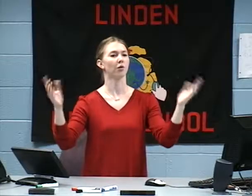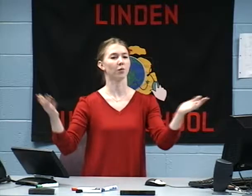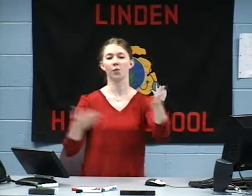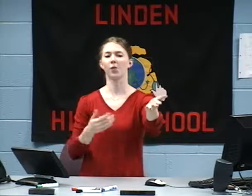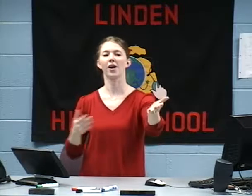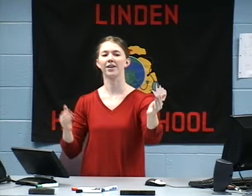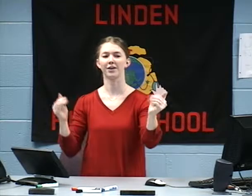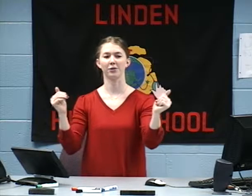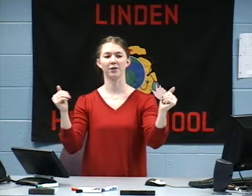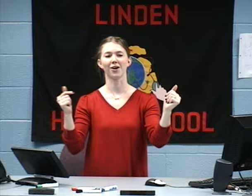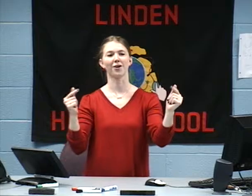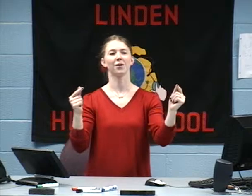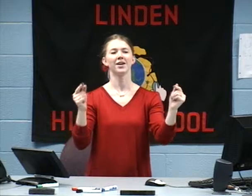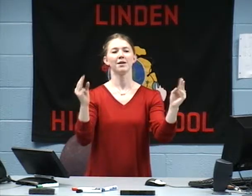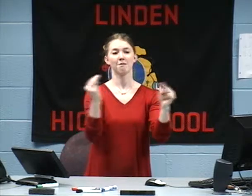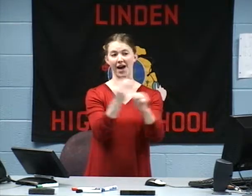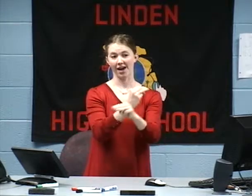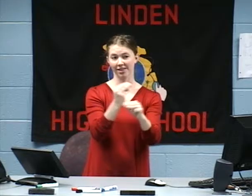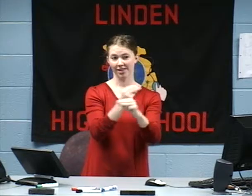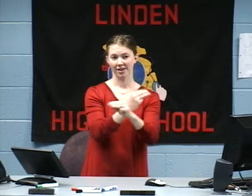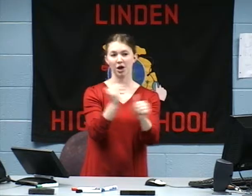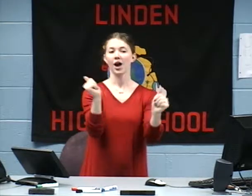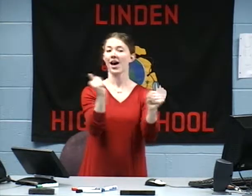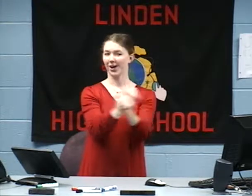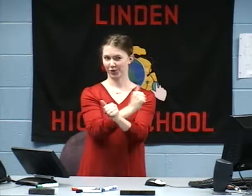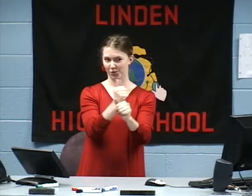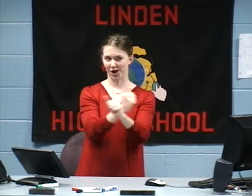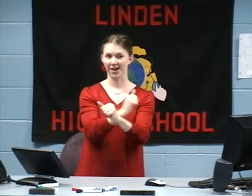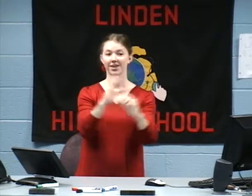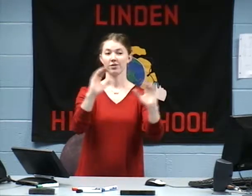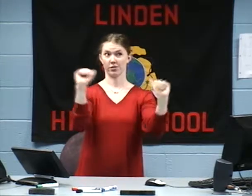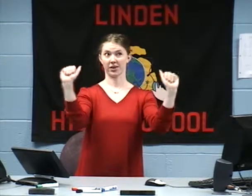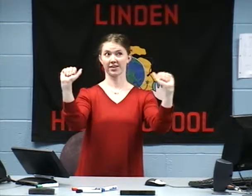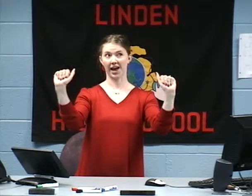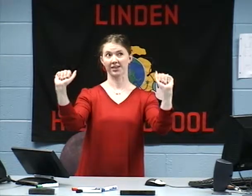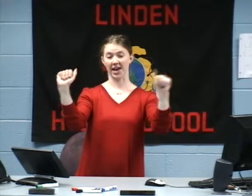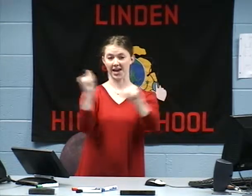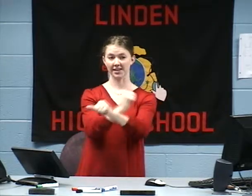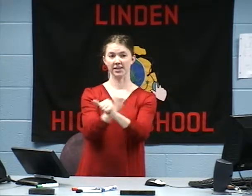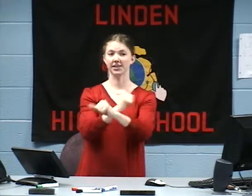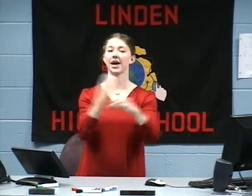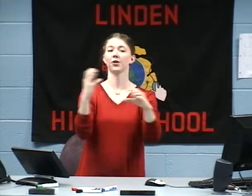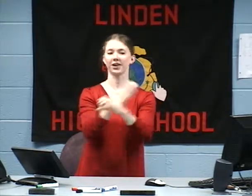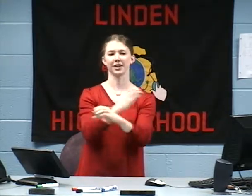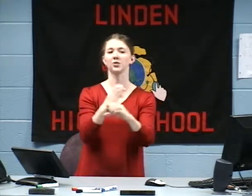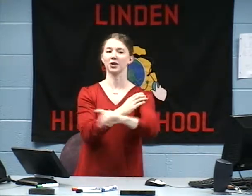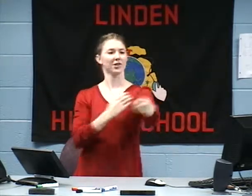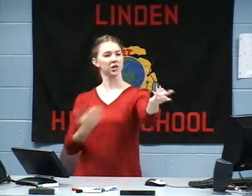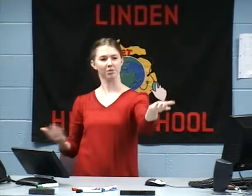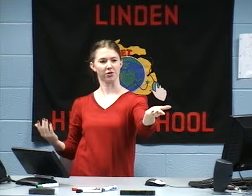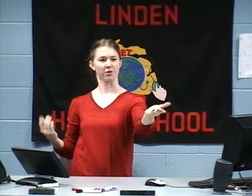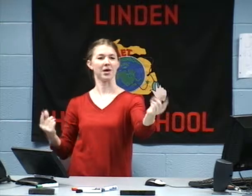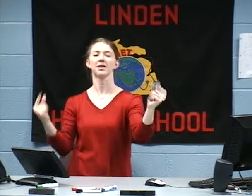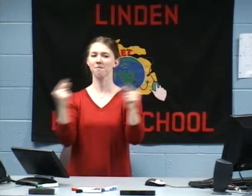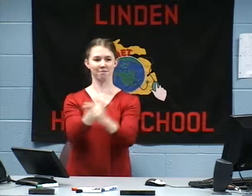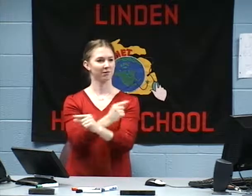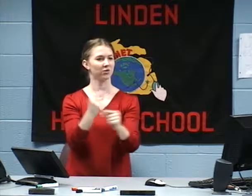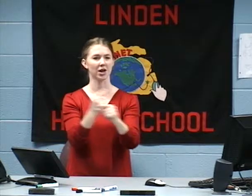So, well, if we know math, Would it be? algebra, because it has A's, calculus, what do you think geometry would be? Yep.